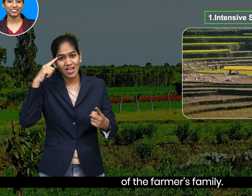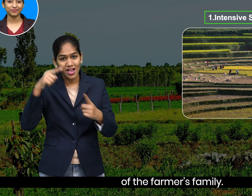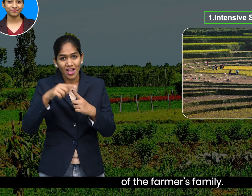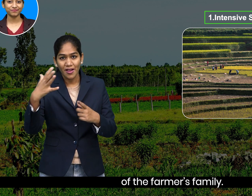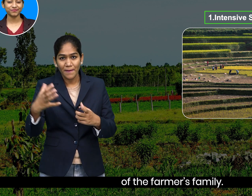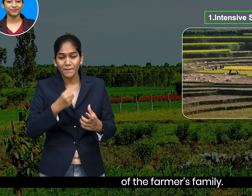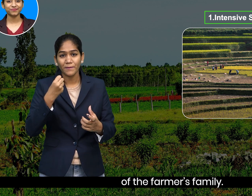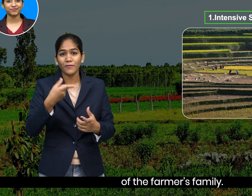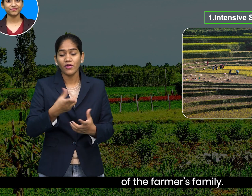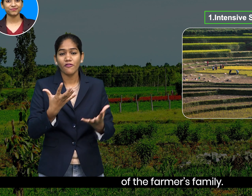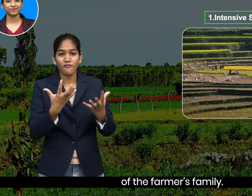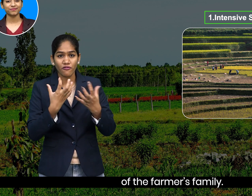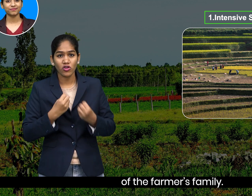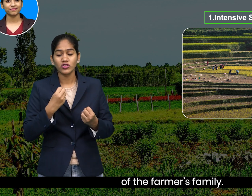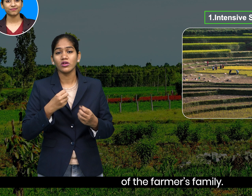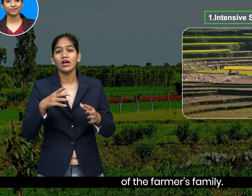family.